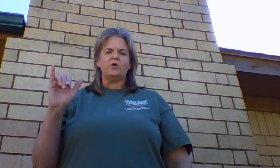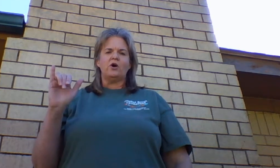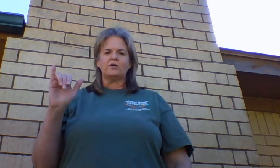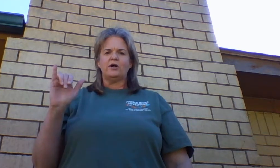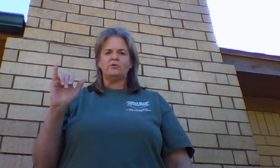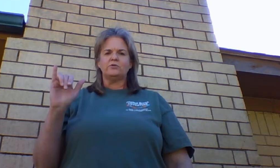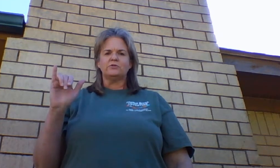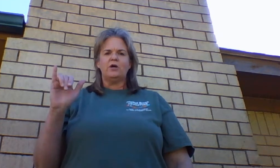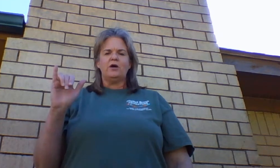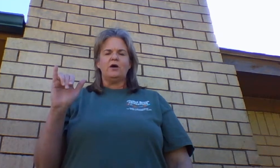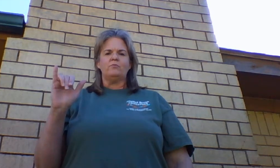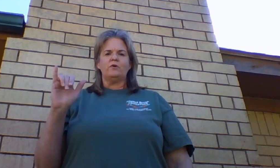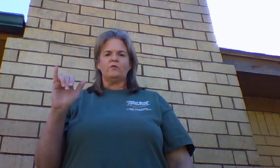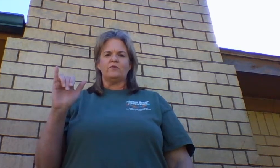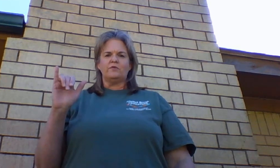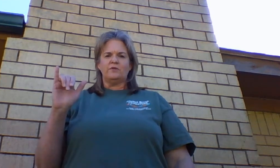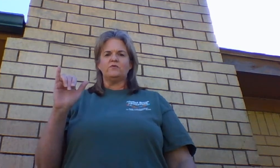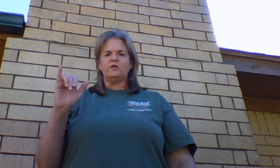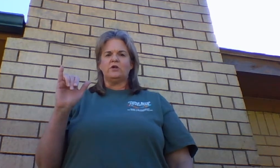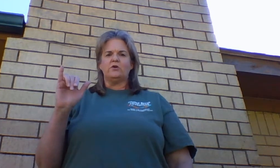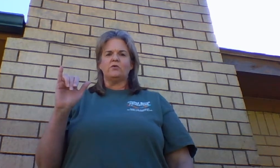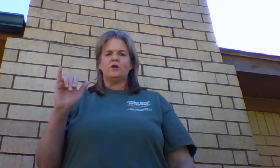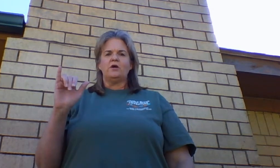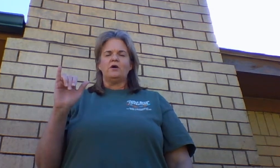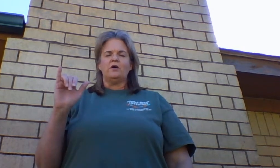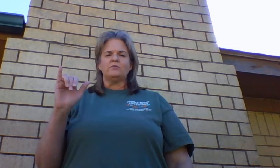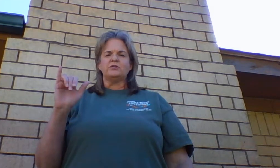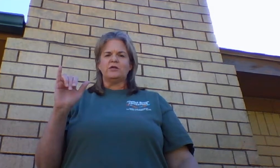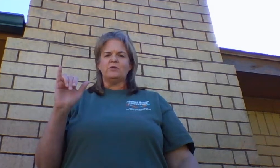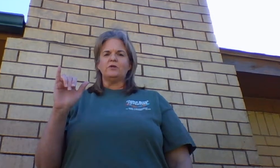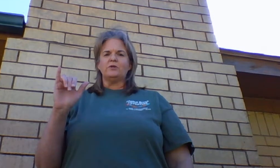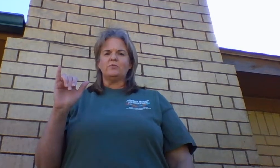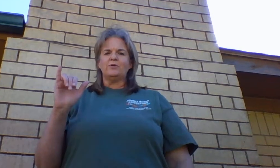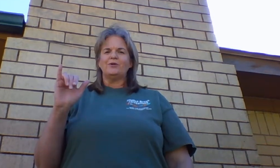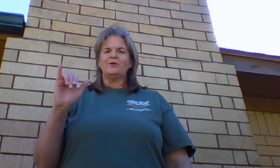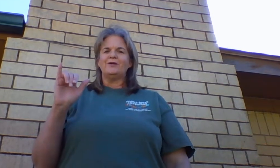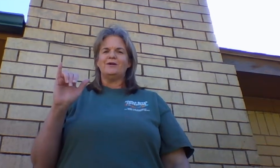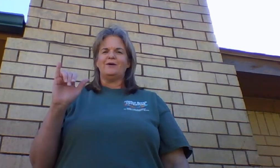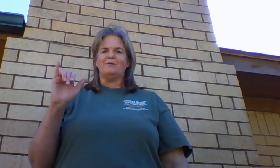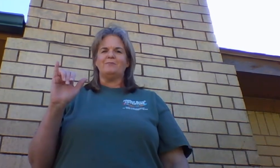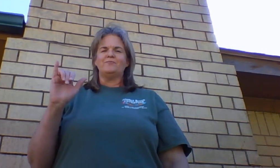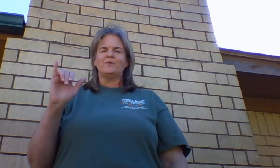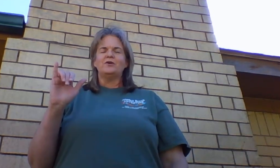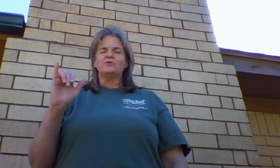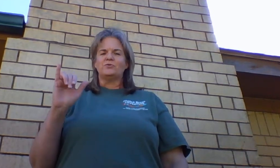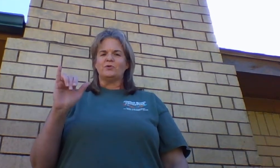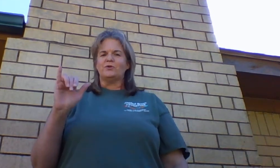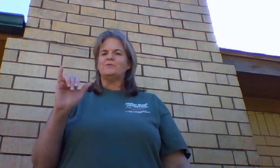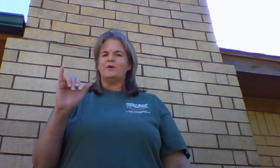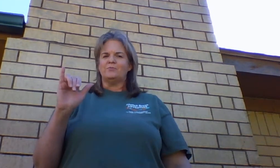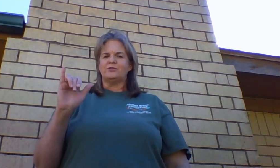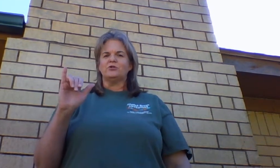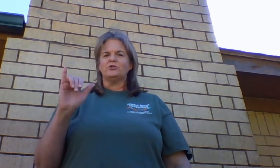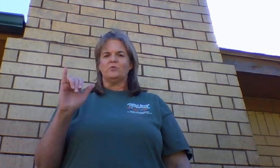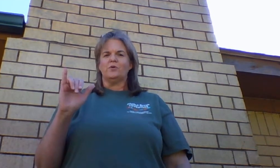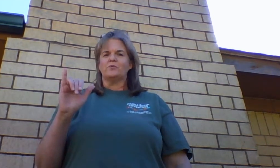all the colors, but for this video, just to keep it a little bit shorter, I'm just going to show you what we're working